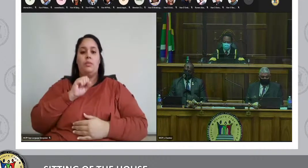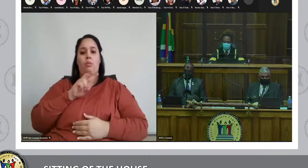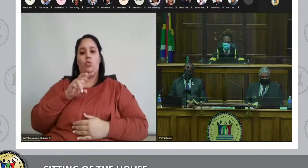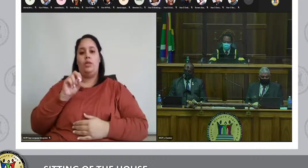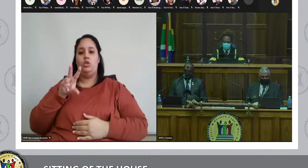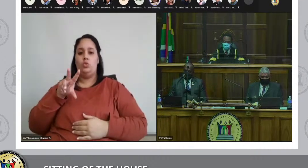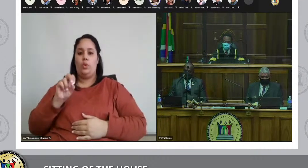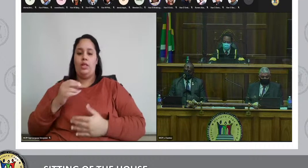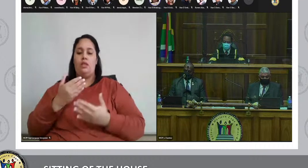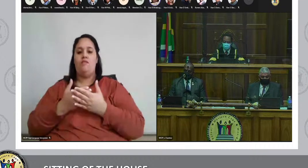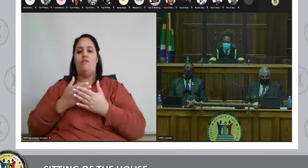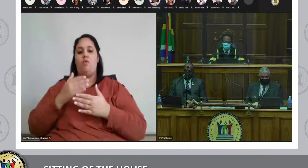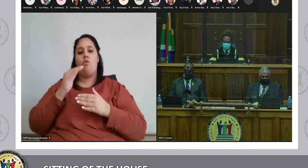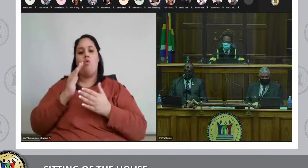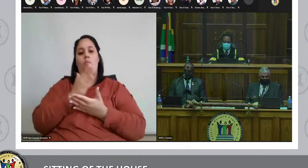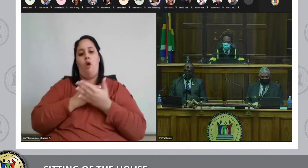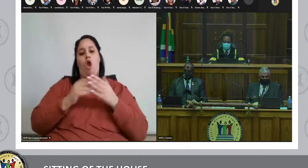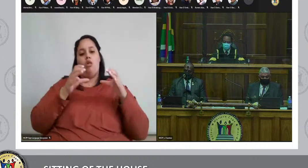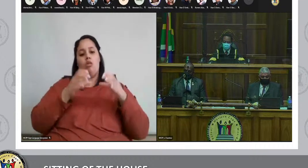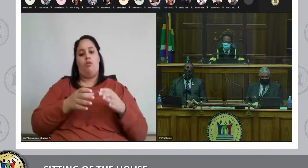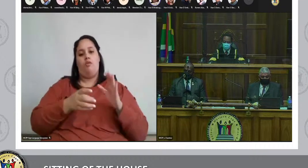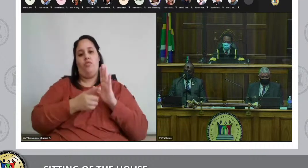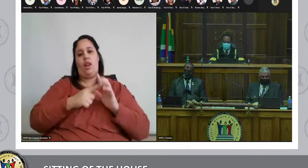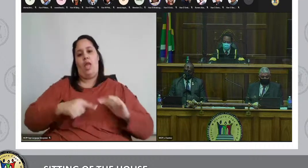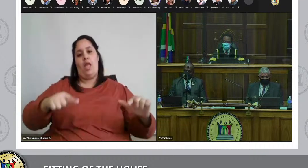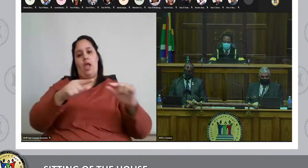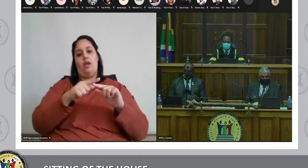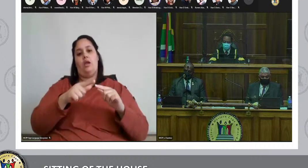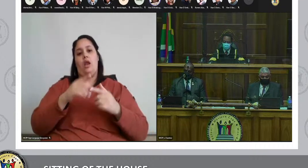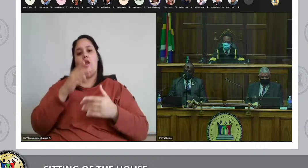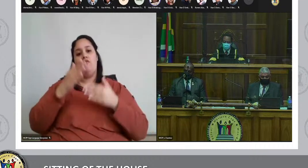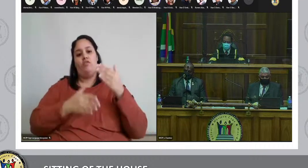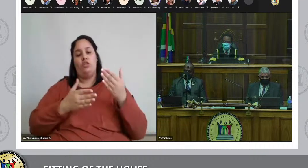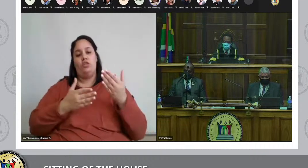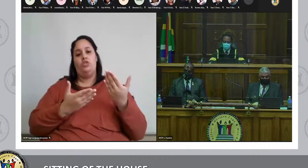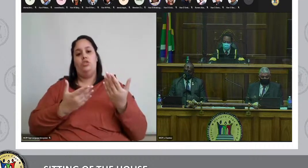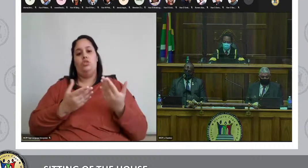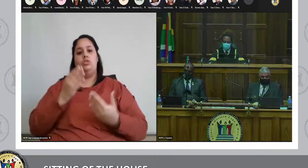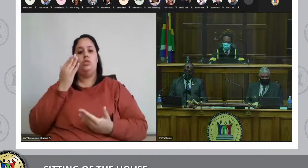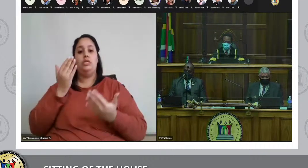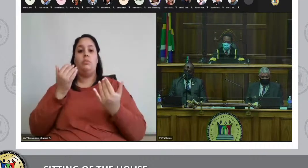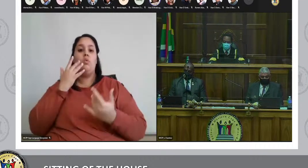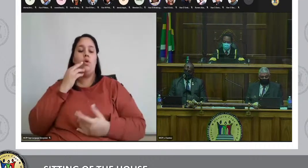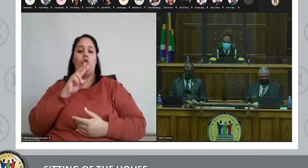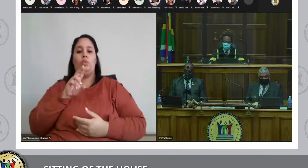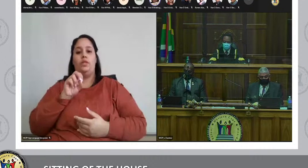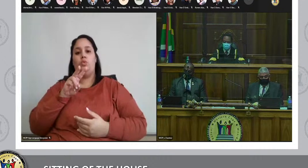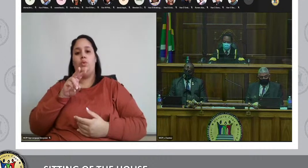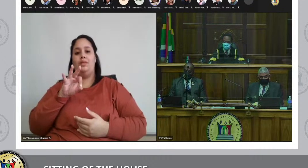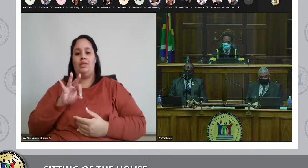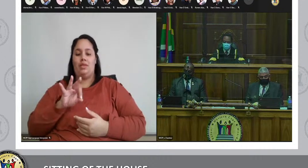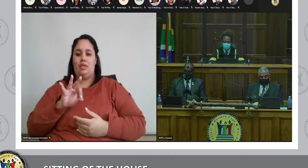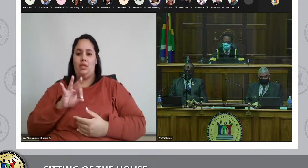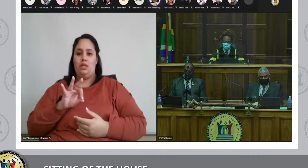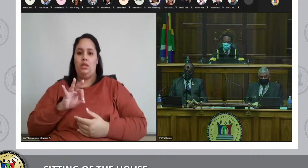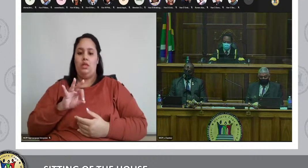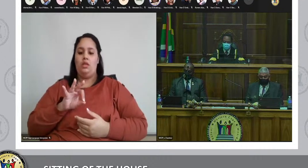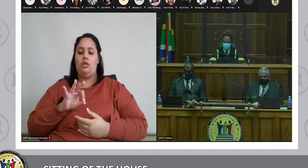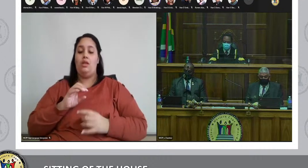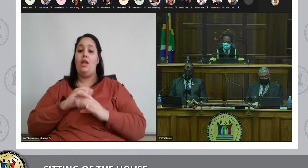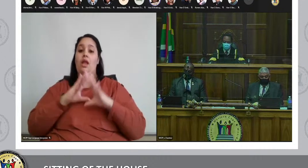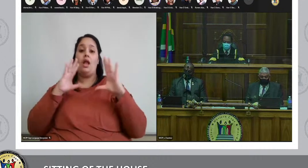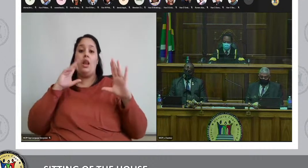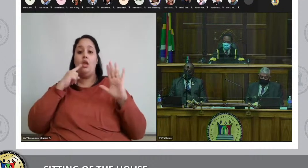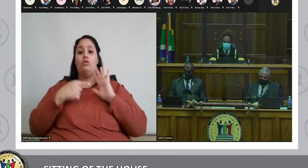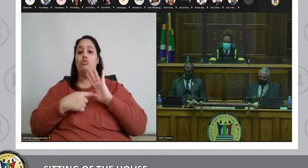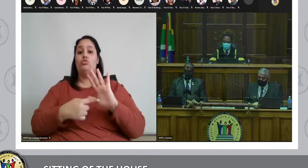2020 for a portion of the development, and completion expected in 2023. Speaker, what is clear from the